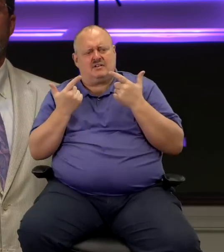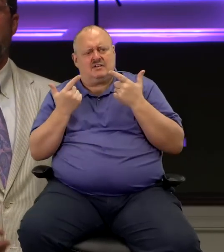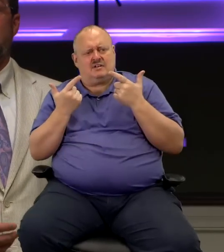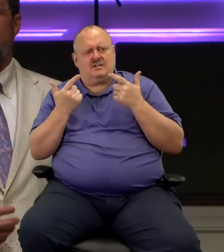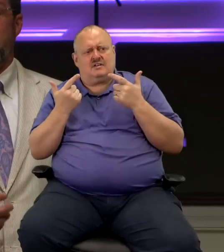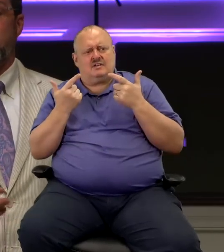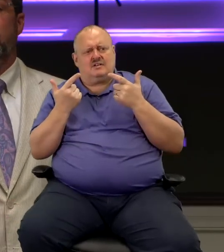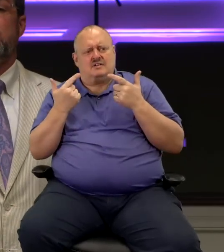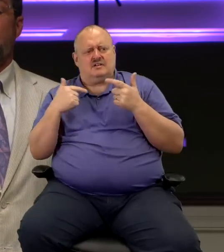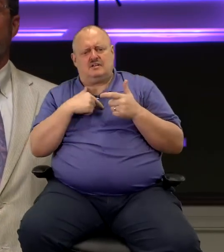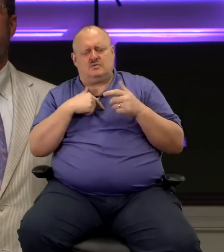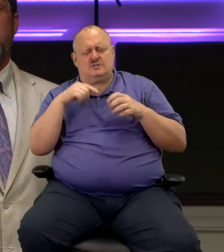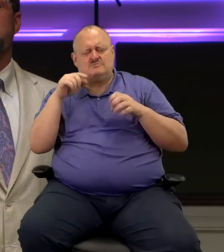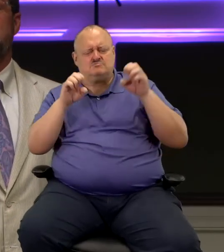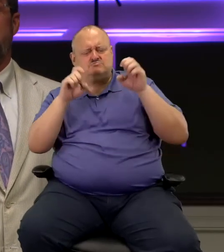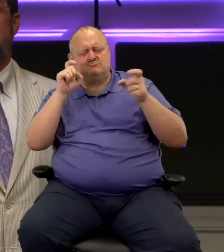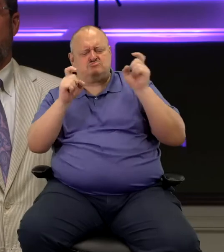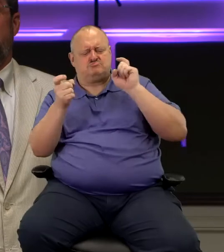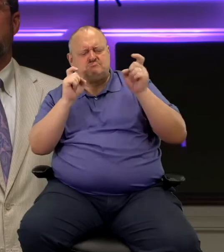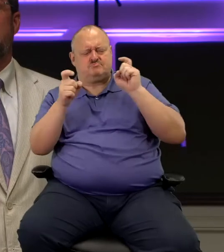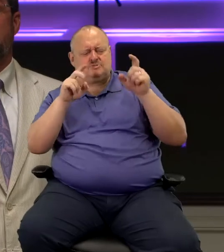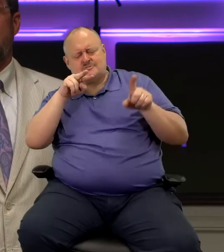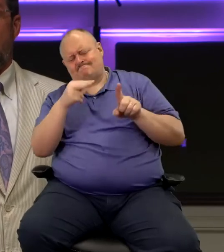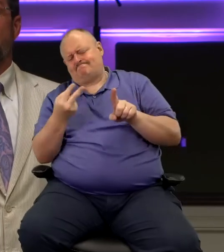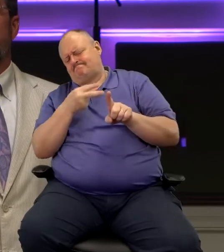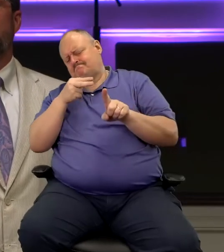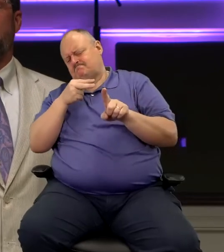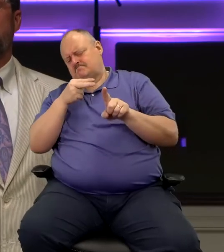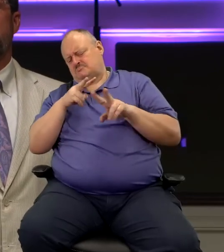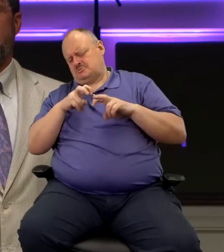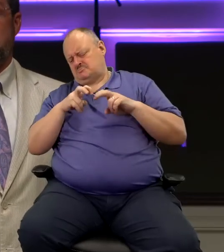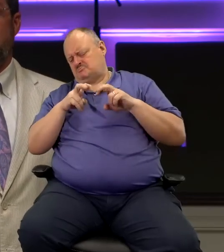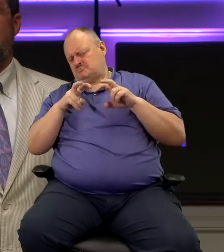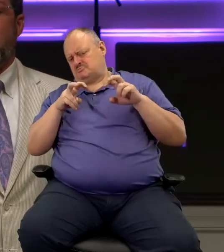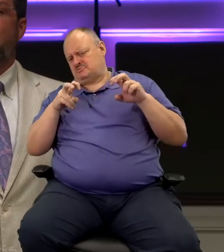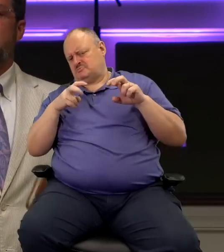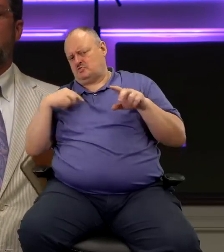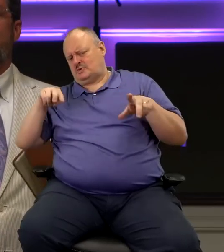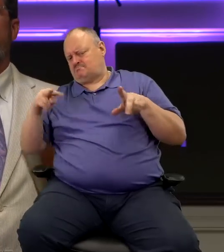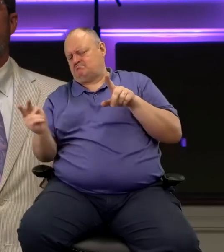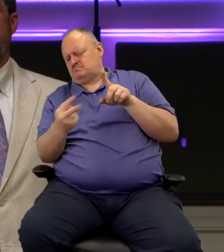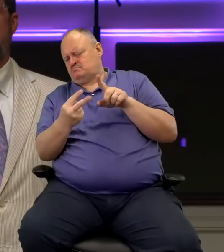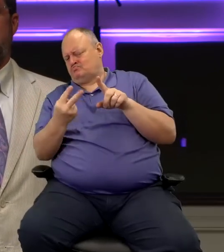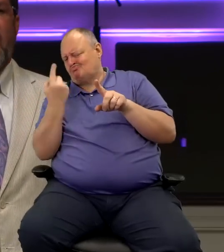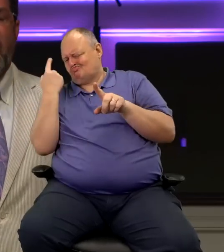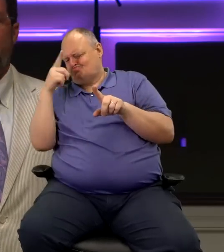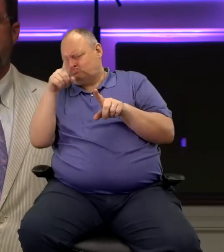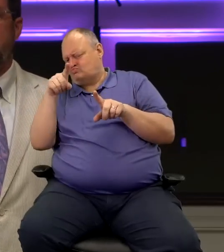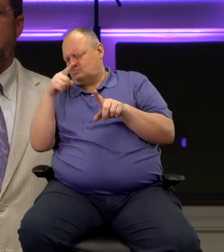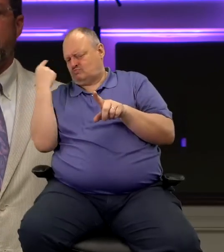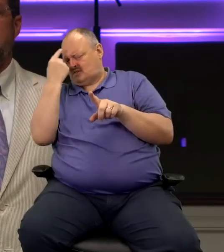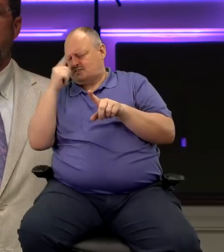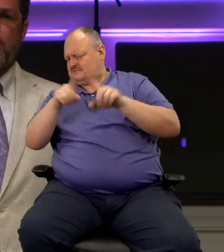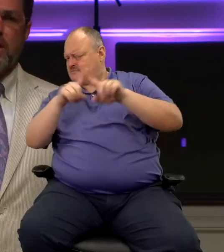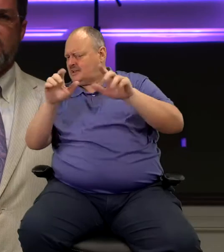somewhat reevaluating. At least we're taking a step back and we've been given a little bit of perspective and looking at what we did and how